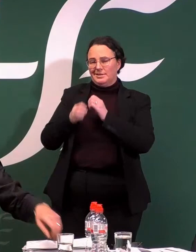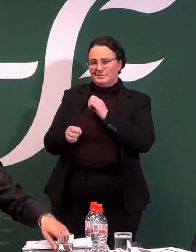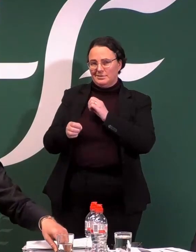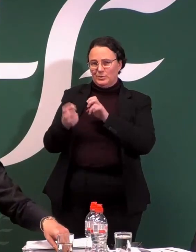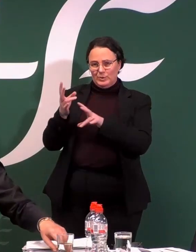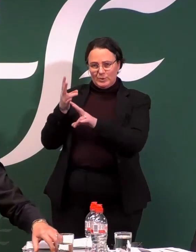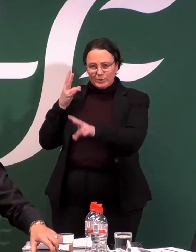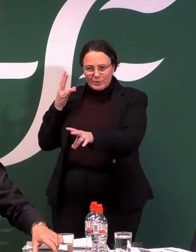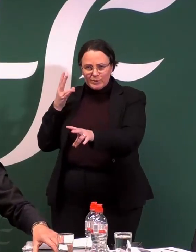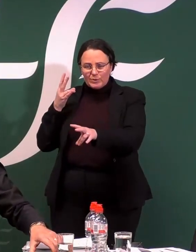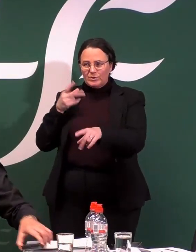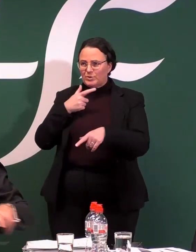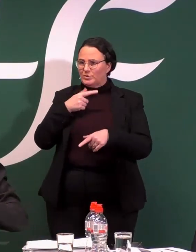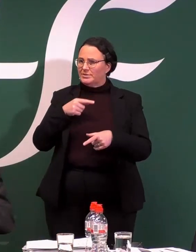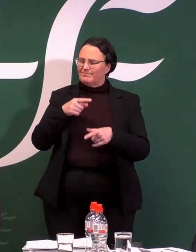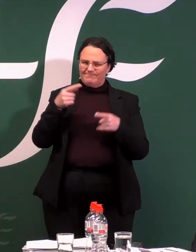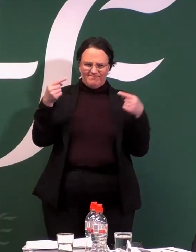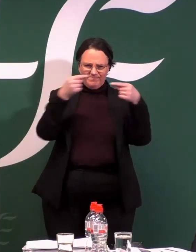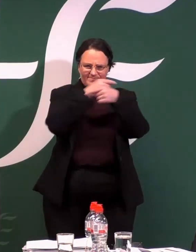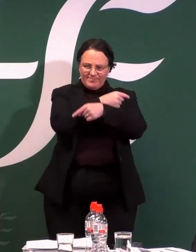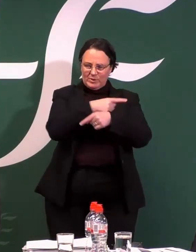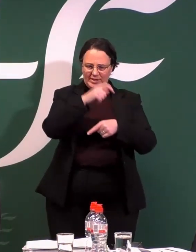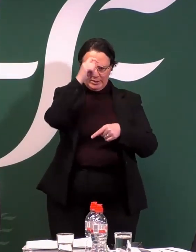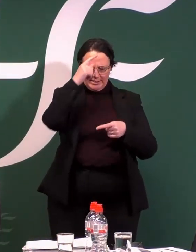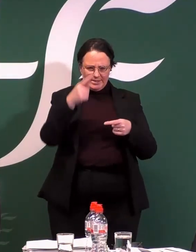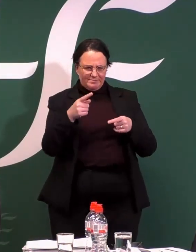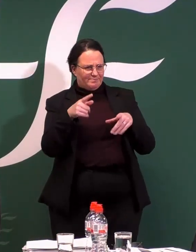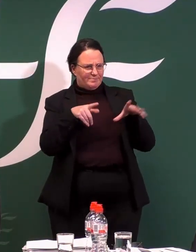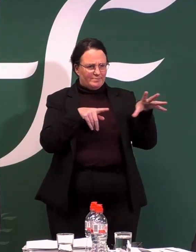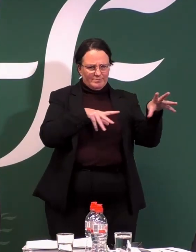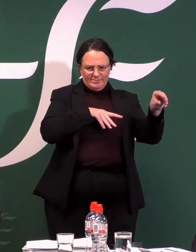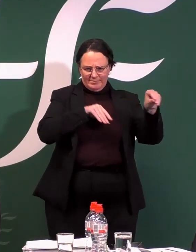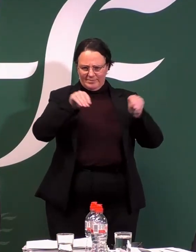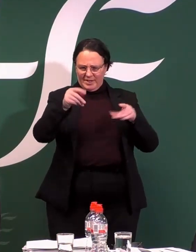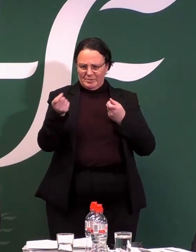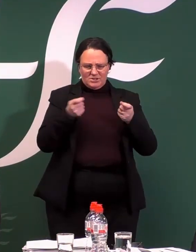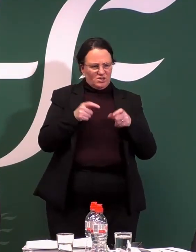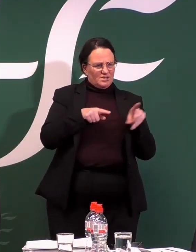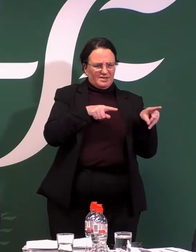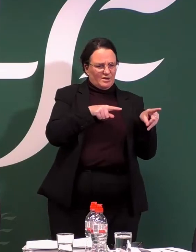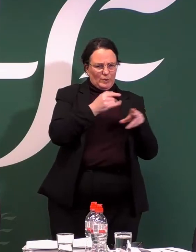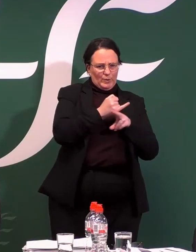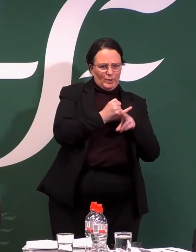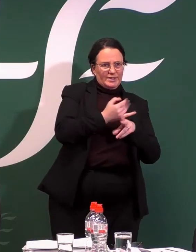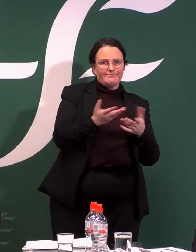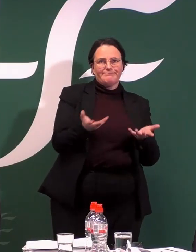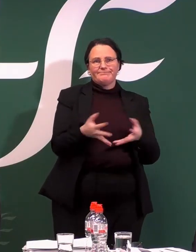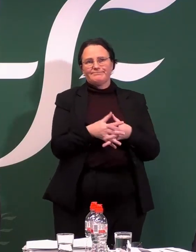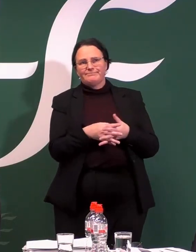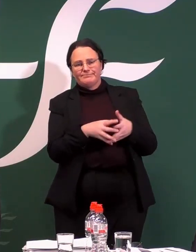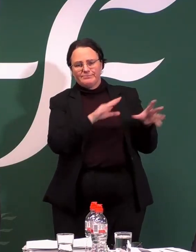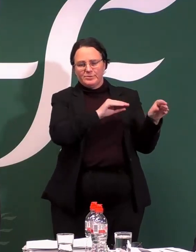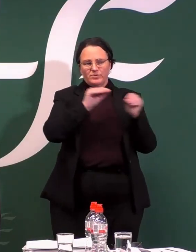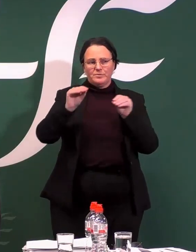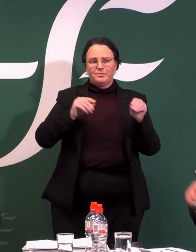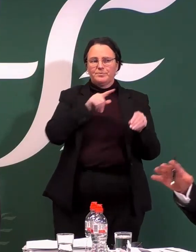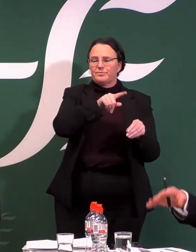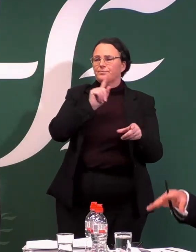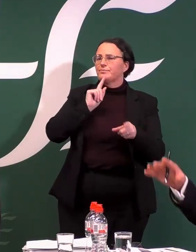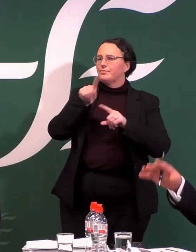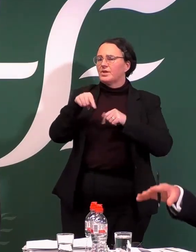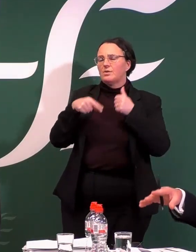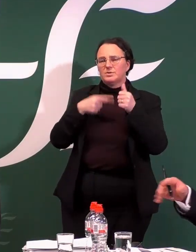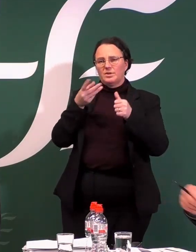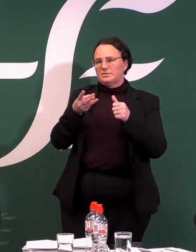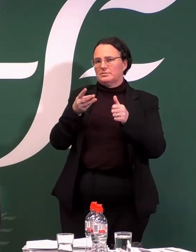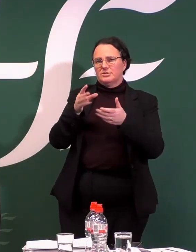mismatch. Is there a need to kind of look at evening that out a bit in terms of the administration of the booster doses? I think, Simon, there will always be some